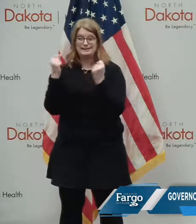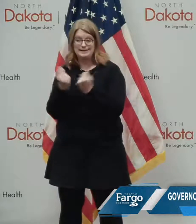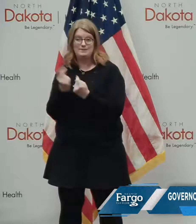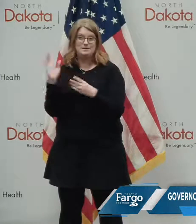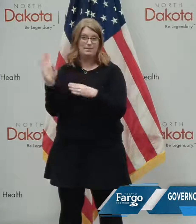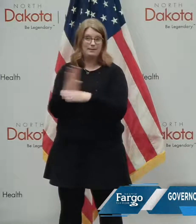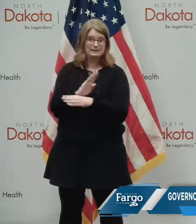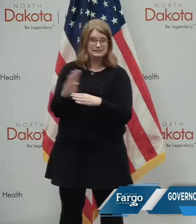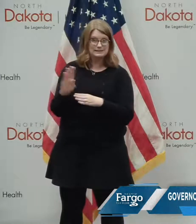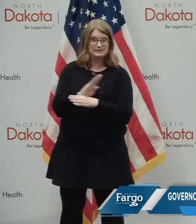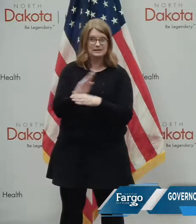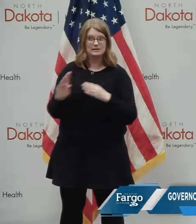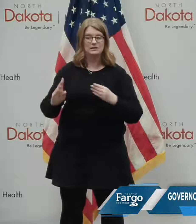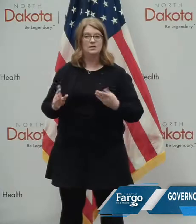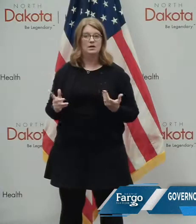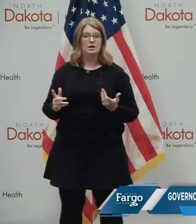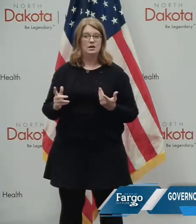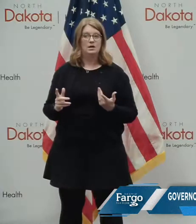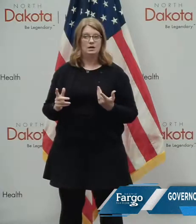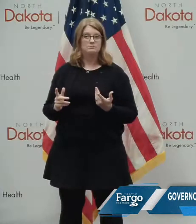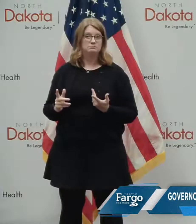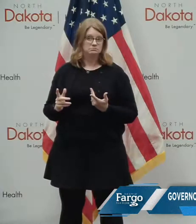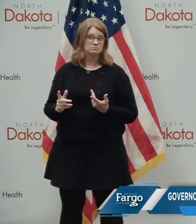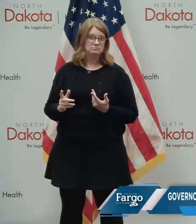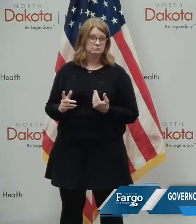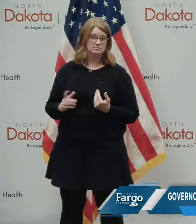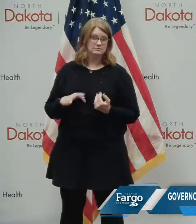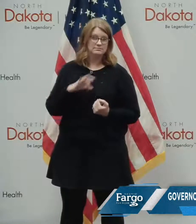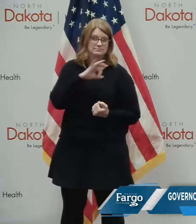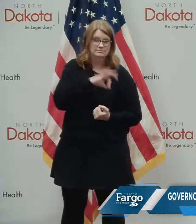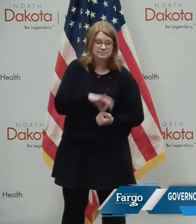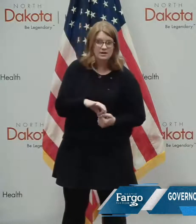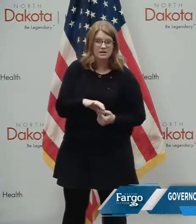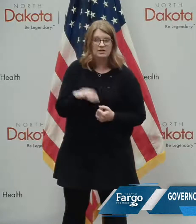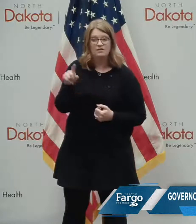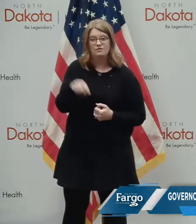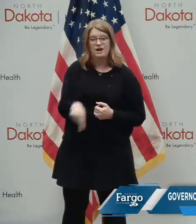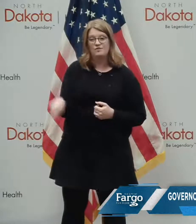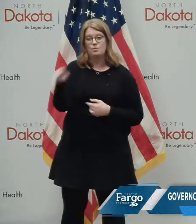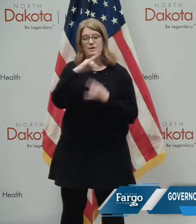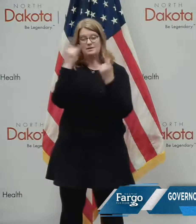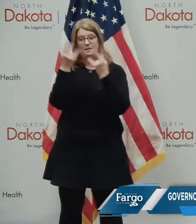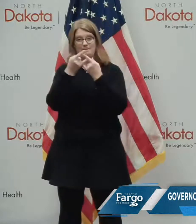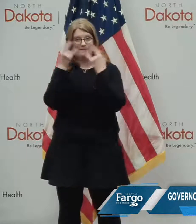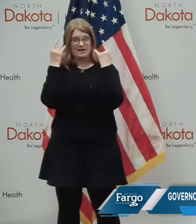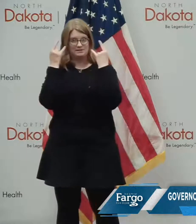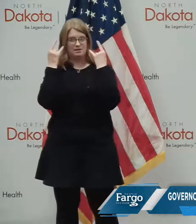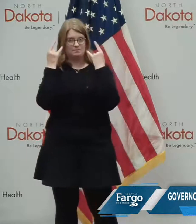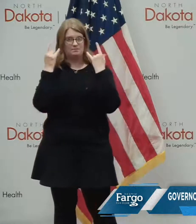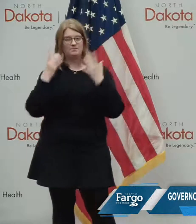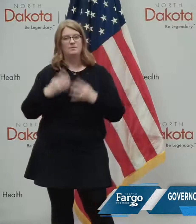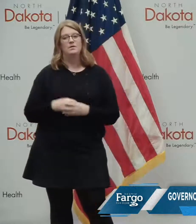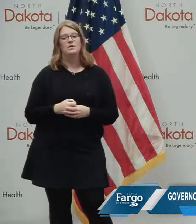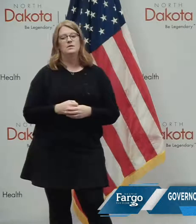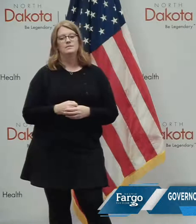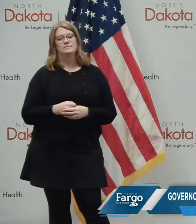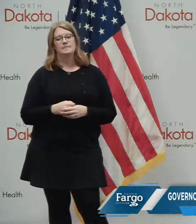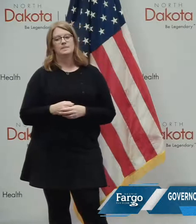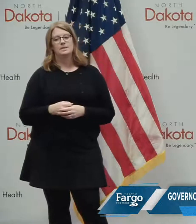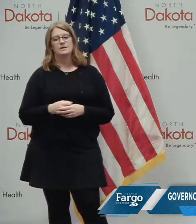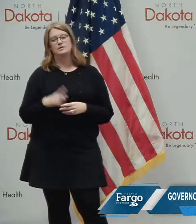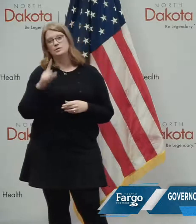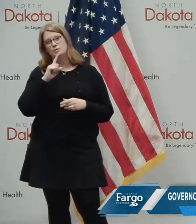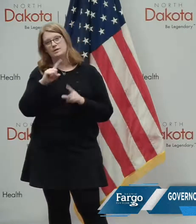businesses. There's a big incentive for everybody to mask up right now and keep everybody around them, going and